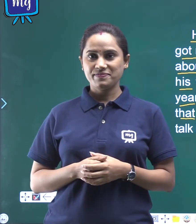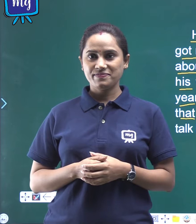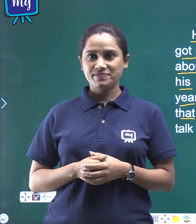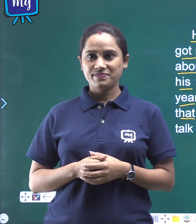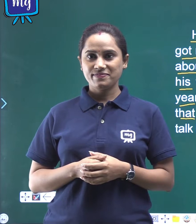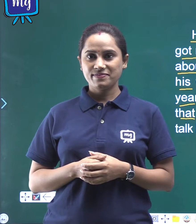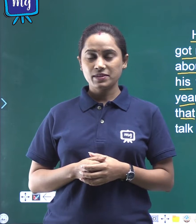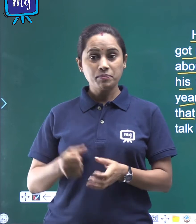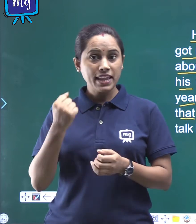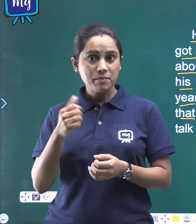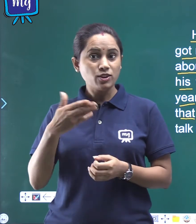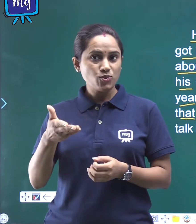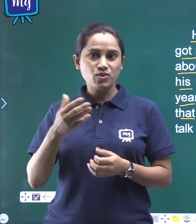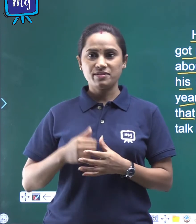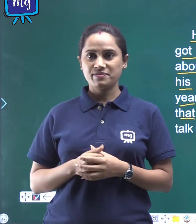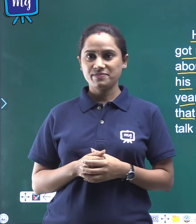be able to